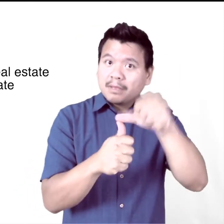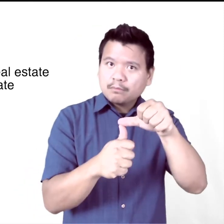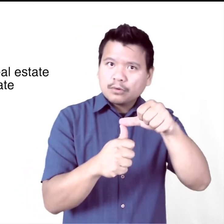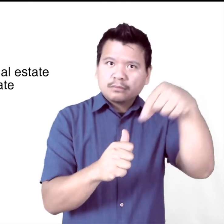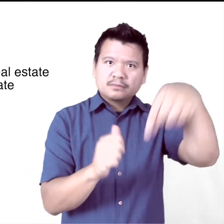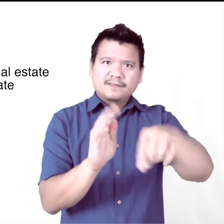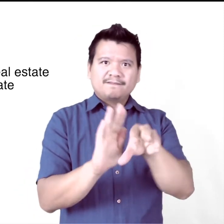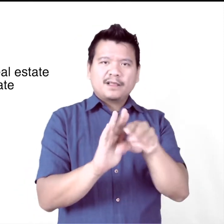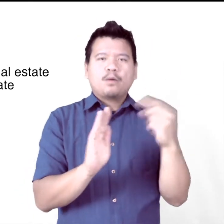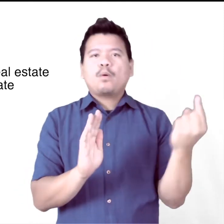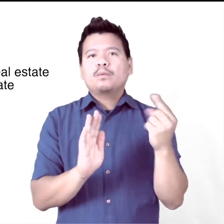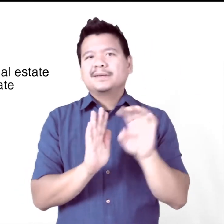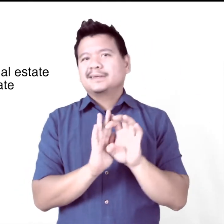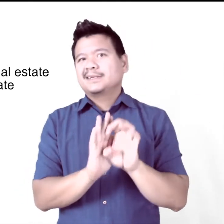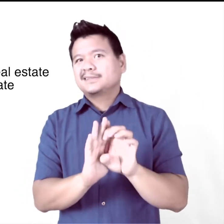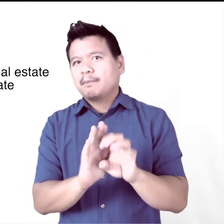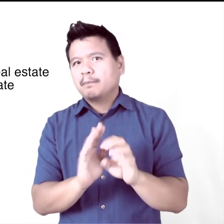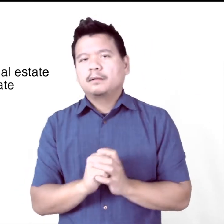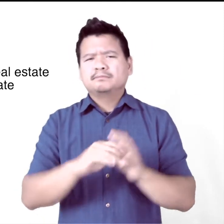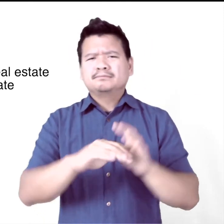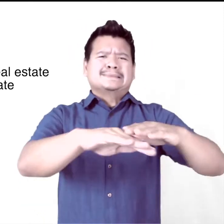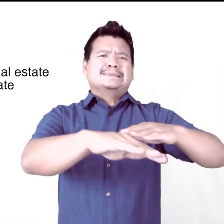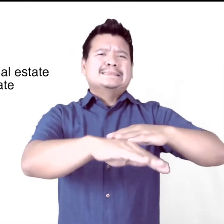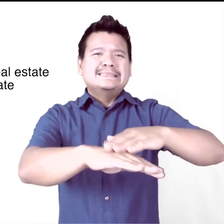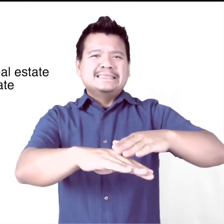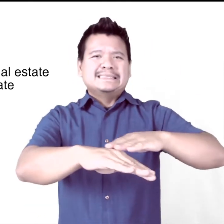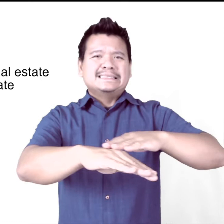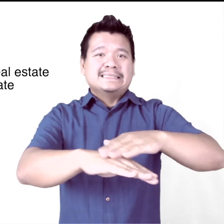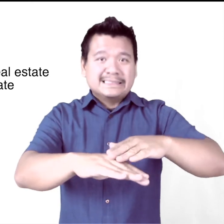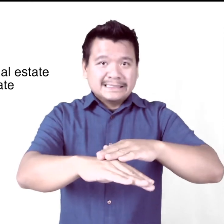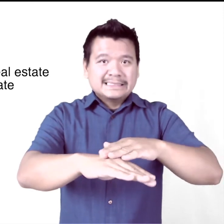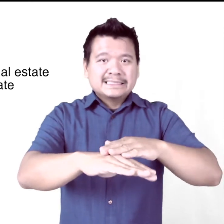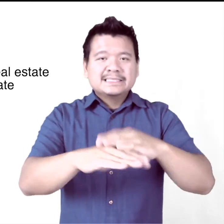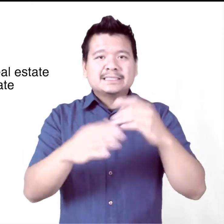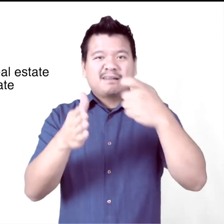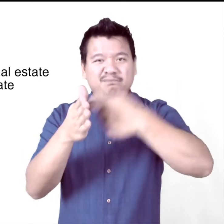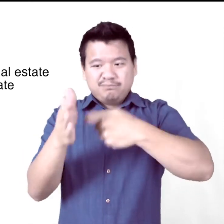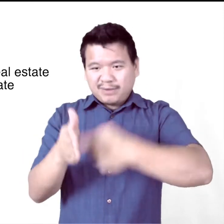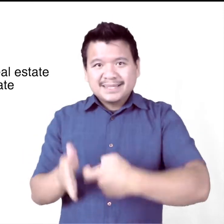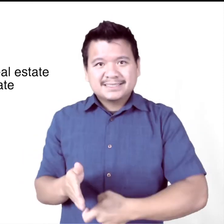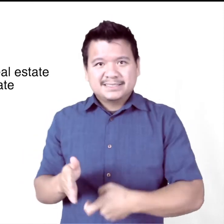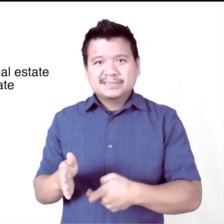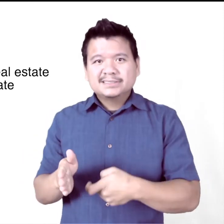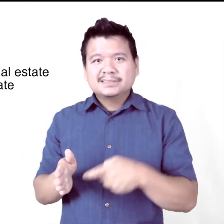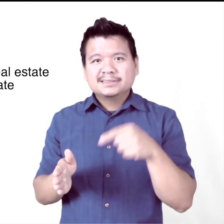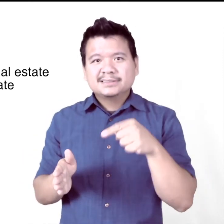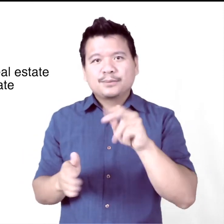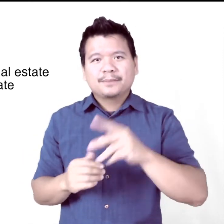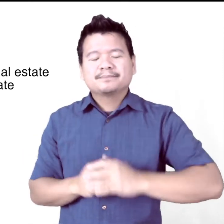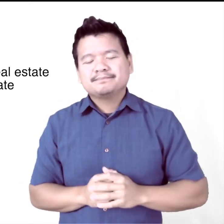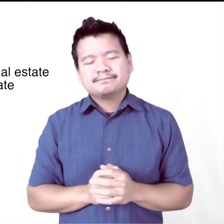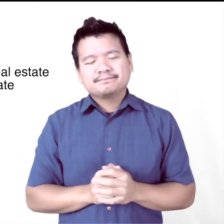mind, this is just an example. This is a bird's eye view of the expenses that you will need to